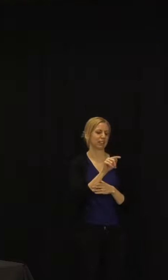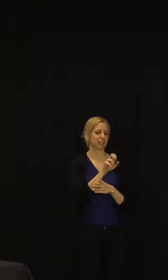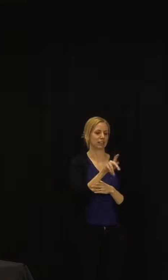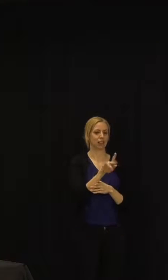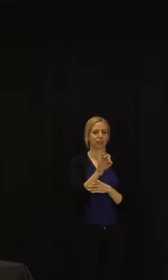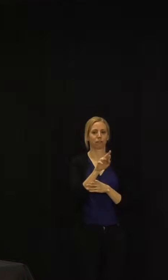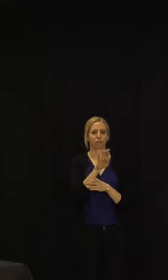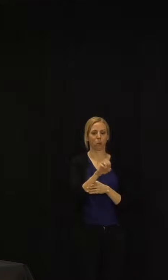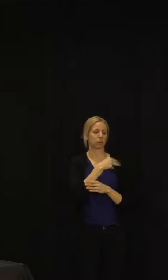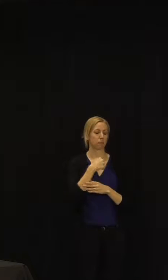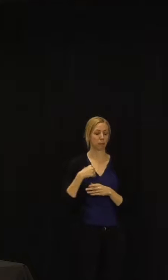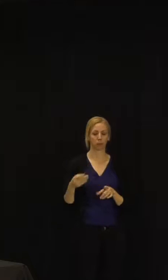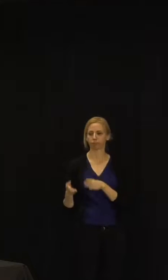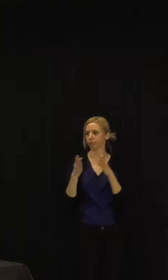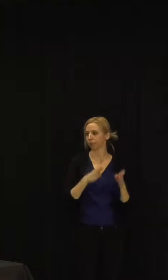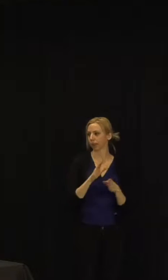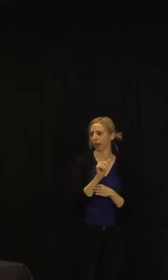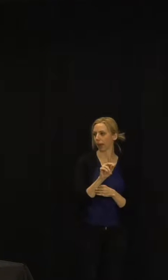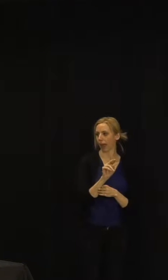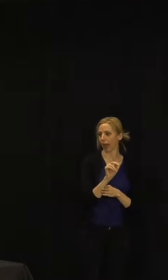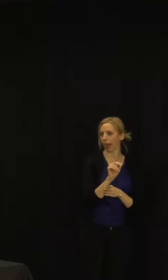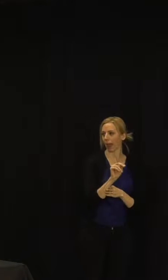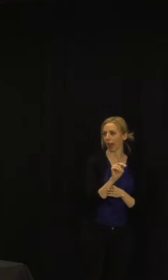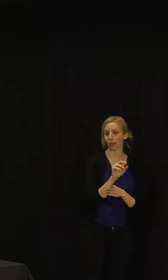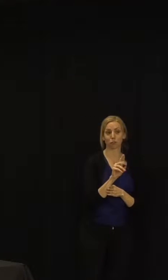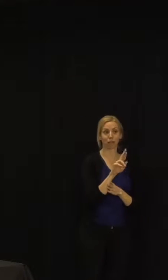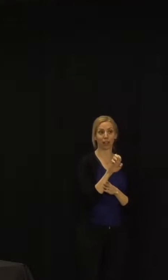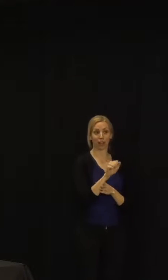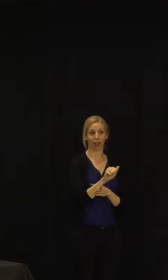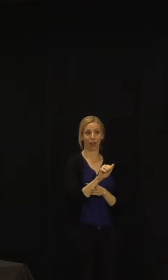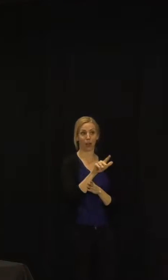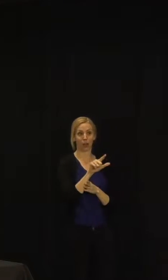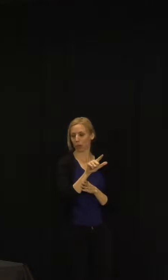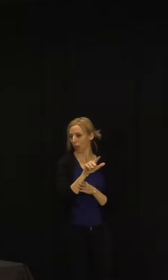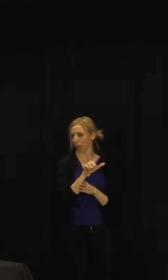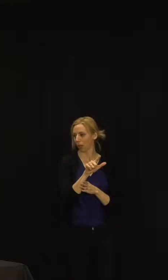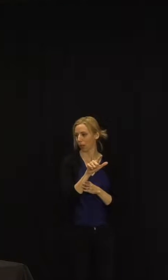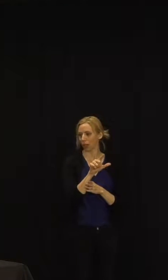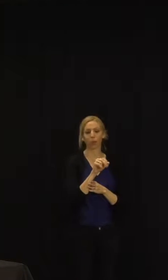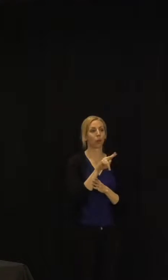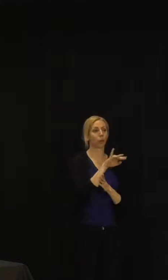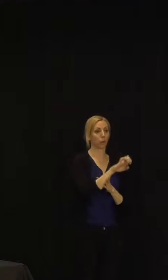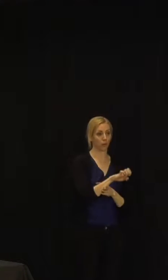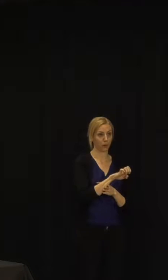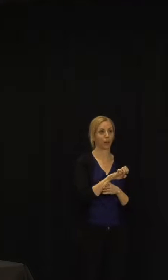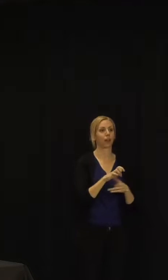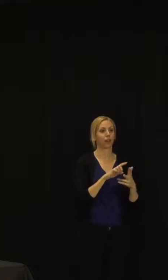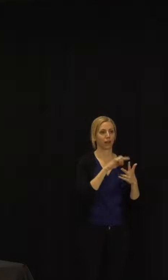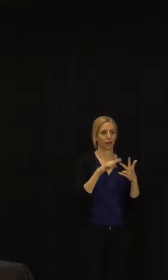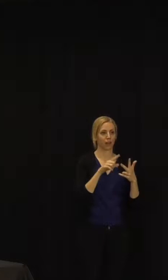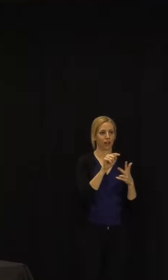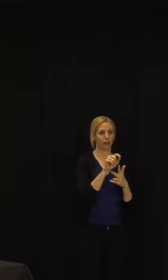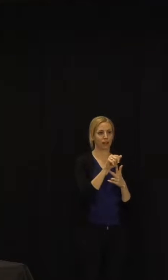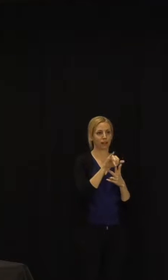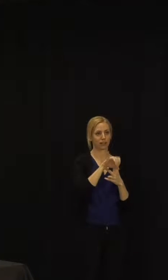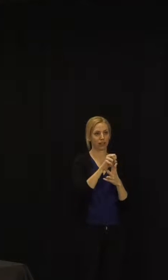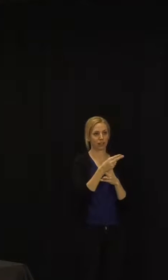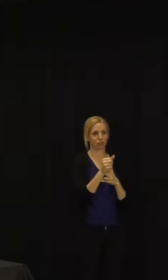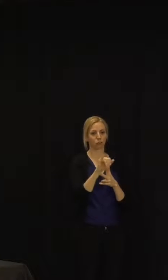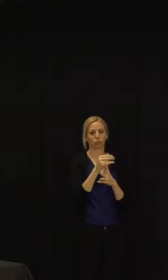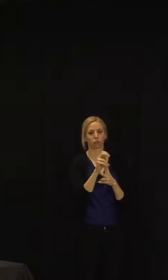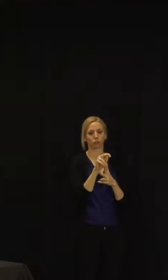Andrea Louie, executive director of the Asian American Arts Alliance, Kaisha Johnson, founding director of Women of Color in the